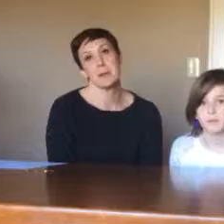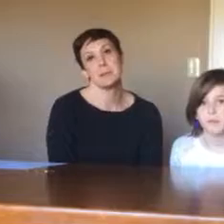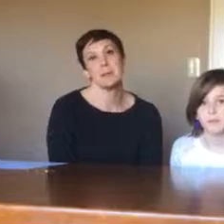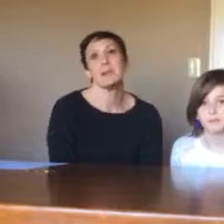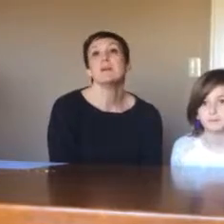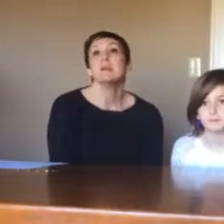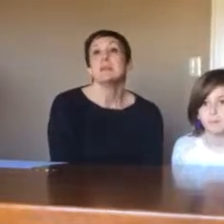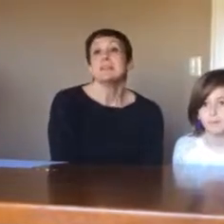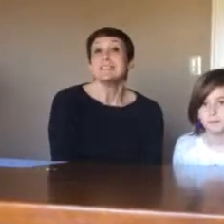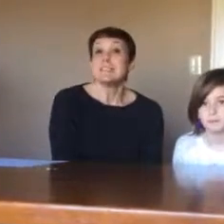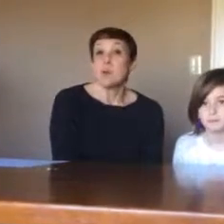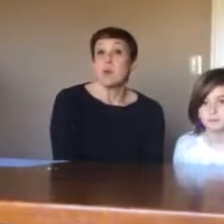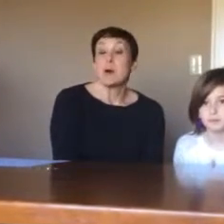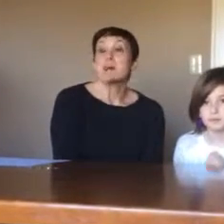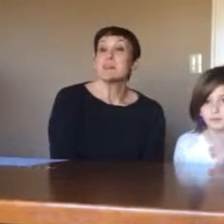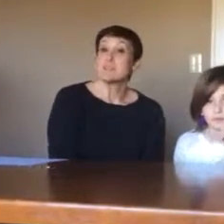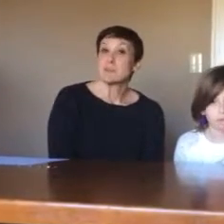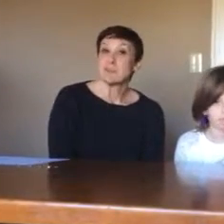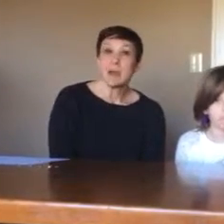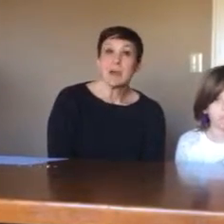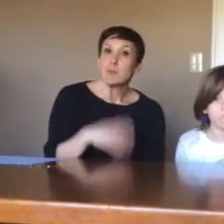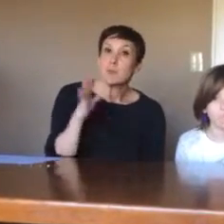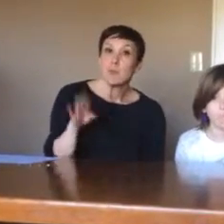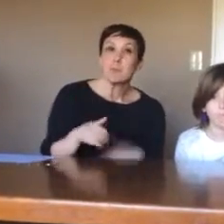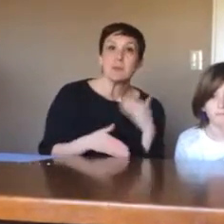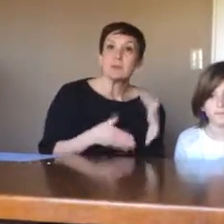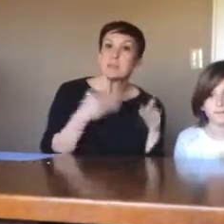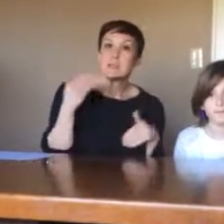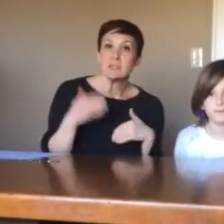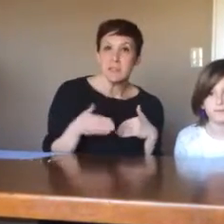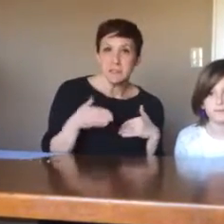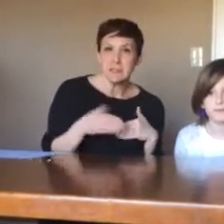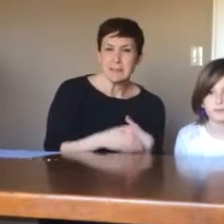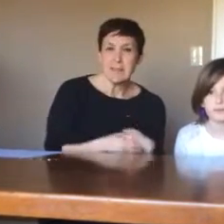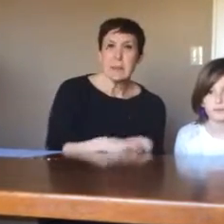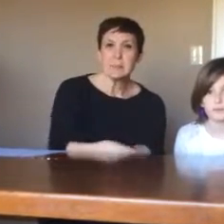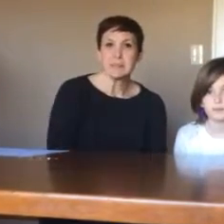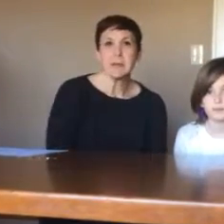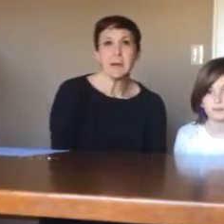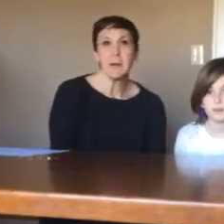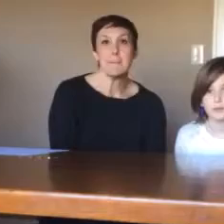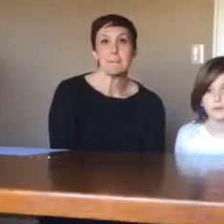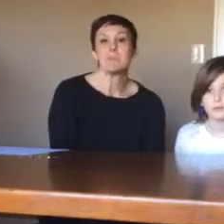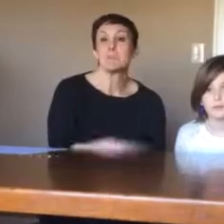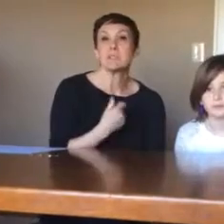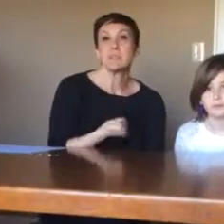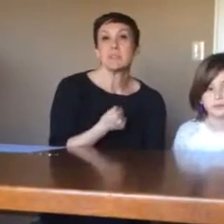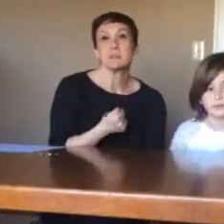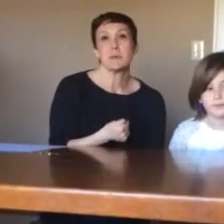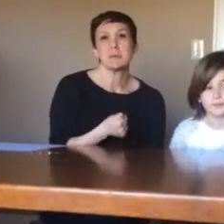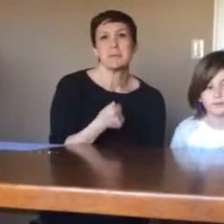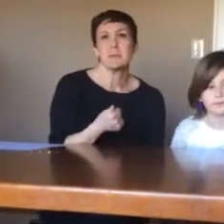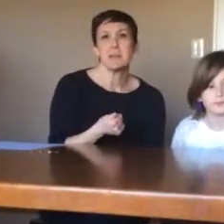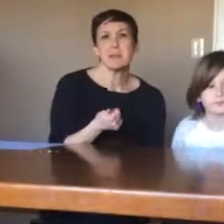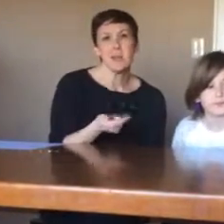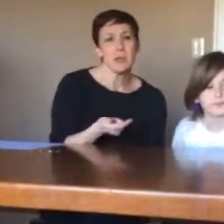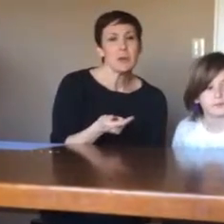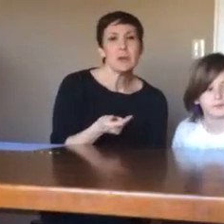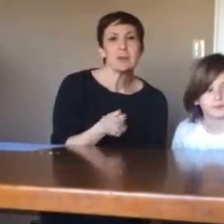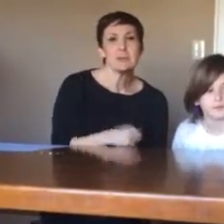environment. So in discrete trial, we're going to be using it into different steps. The first step is always going to be the cueing